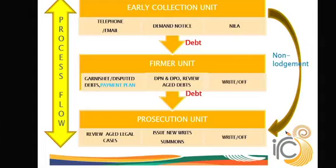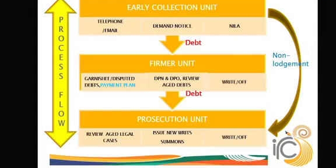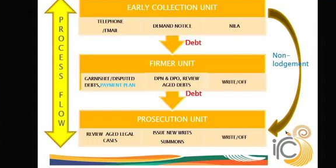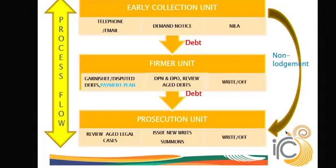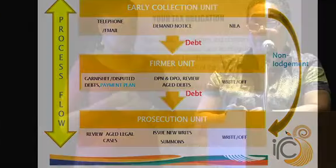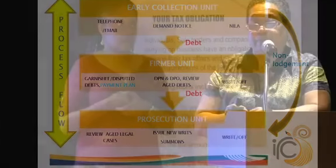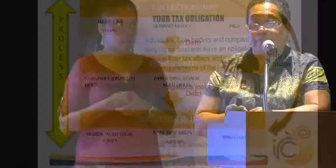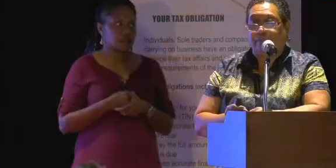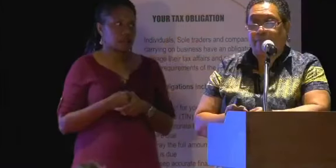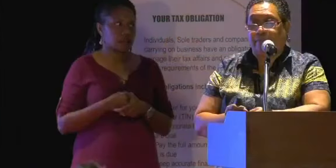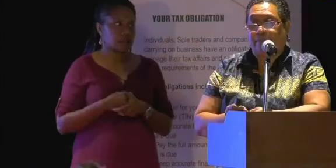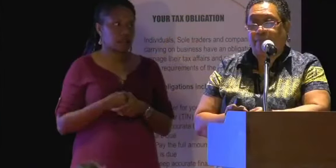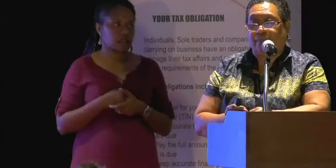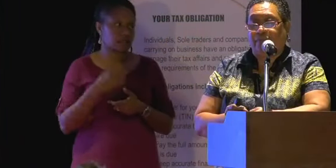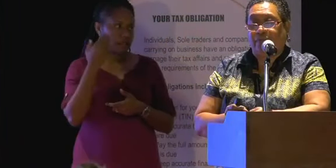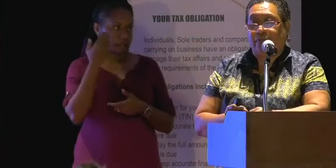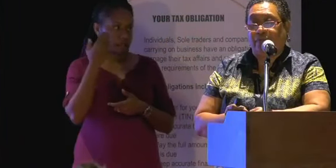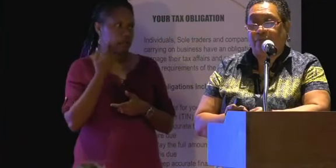The